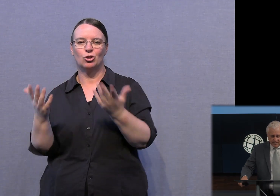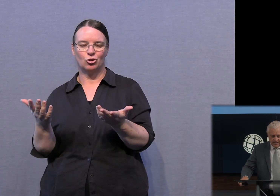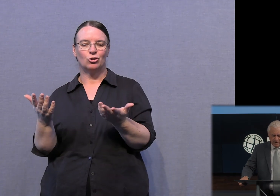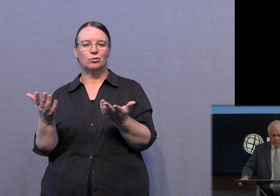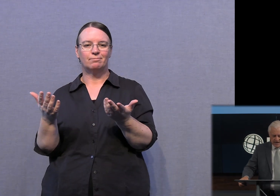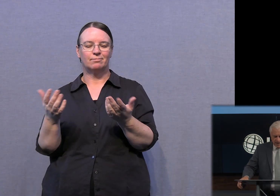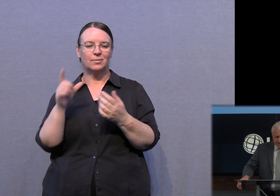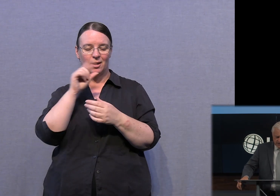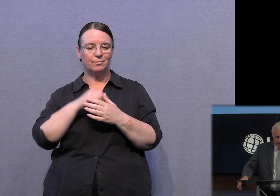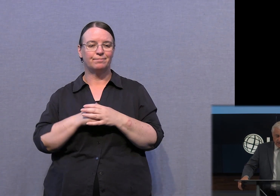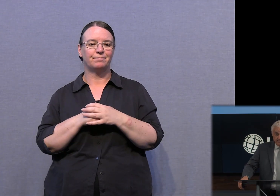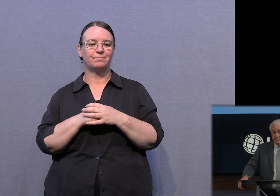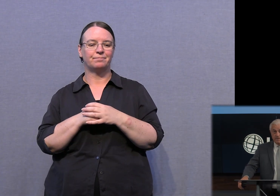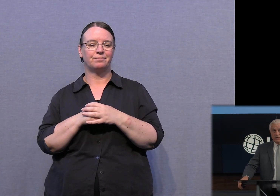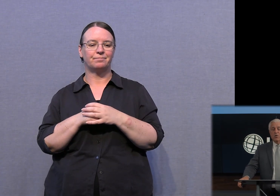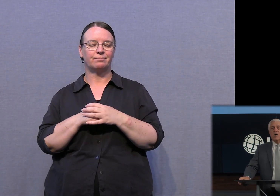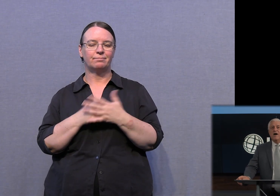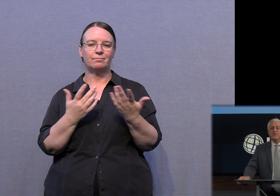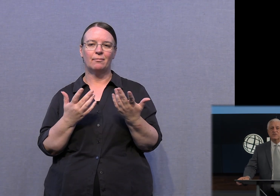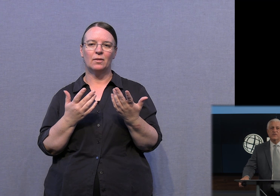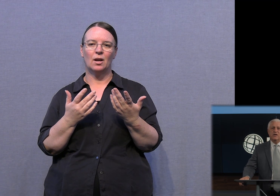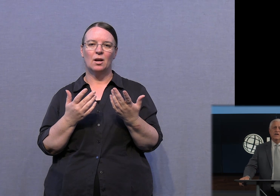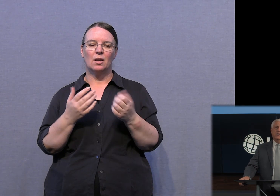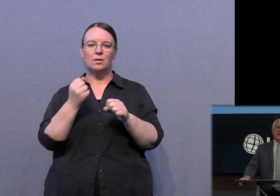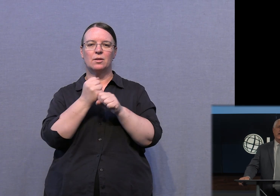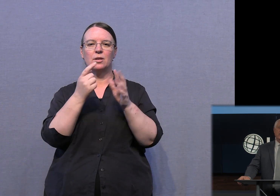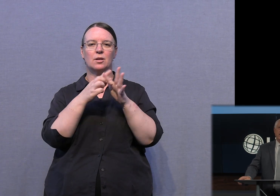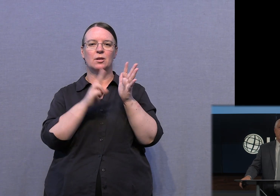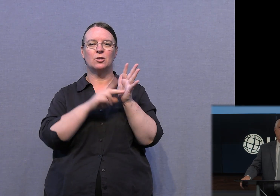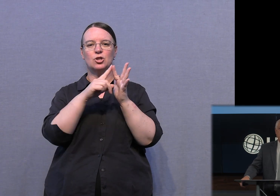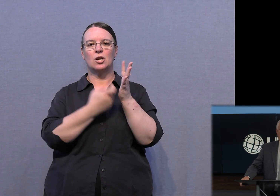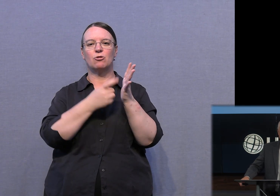but in reality. The general conference that we